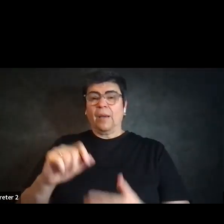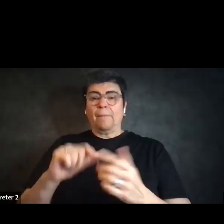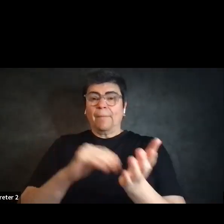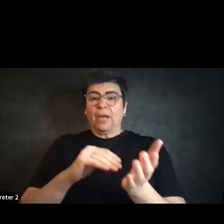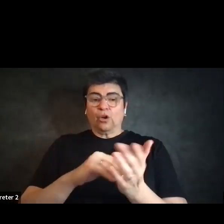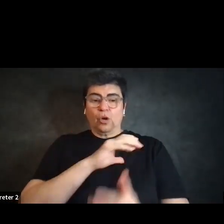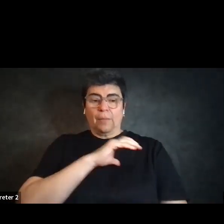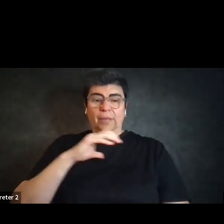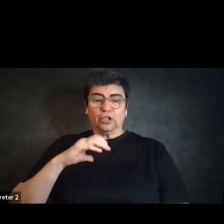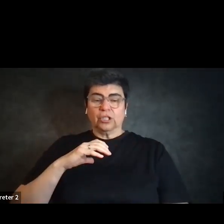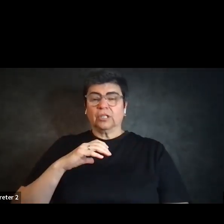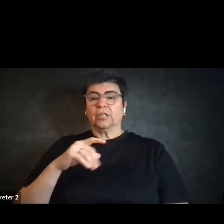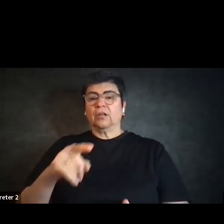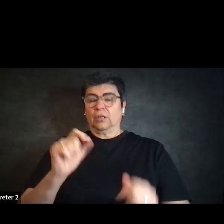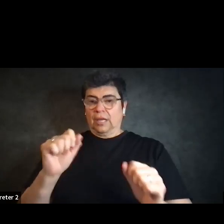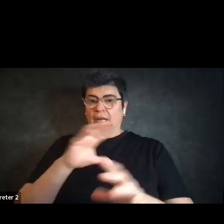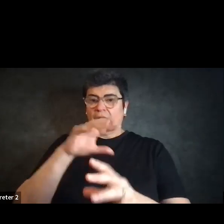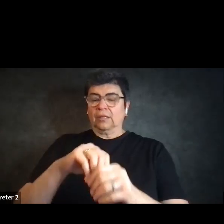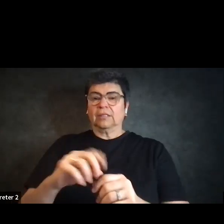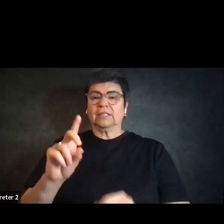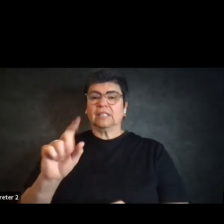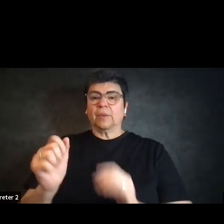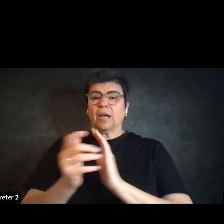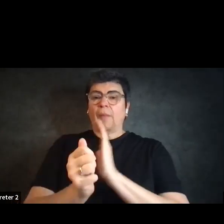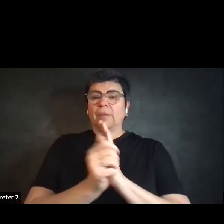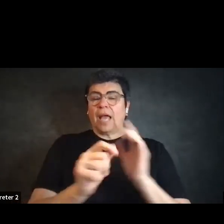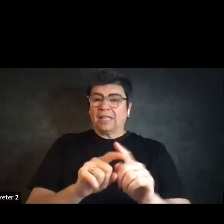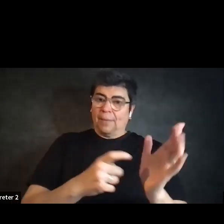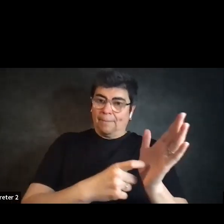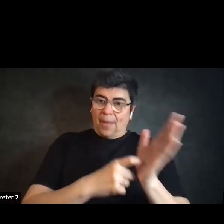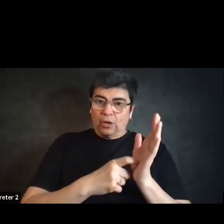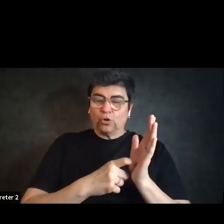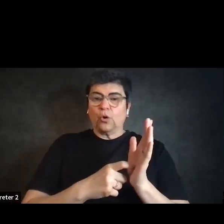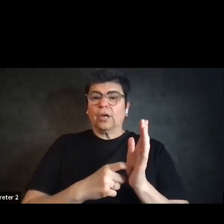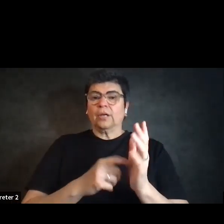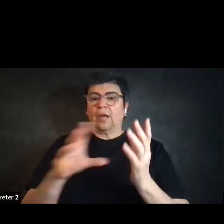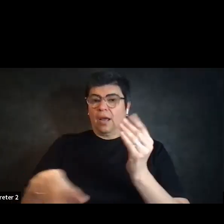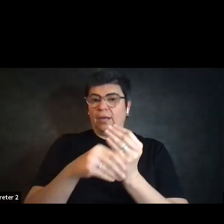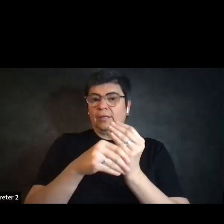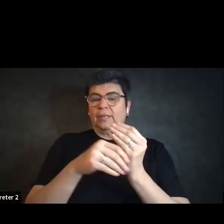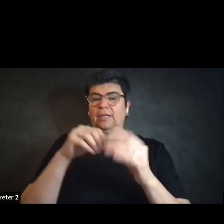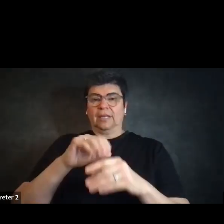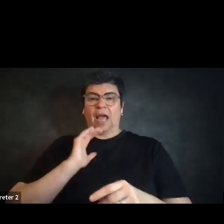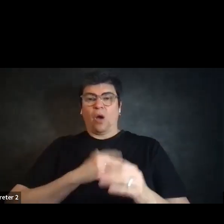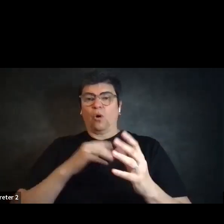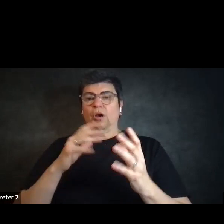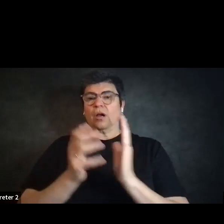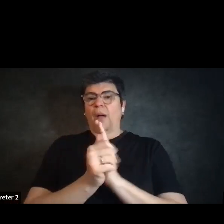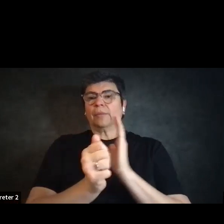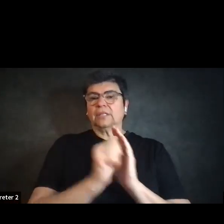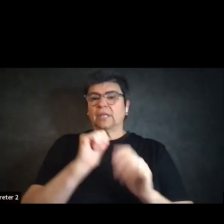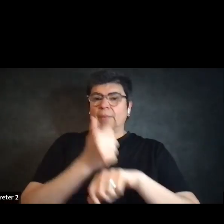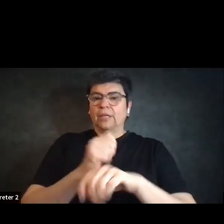able to incorporate disability competencies as a mandatory component in our competency-based curriculum in all